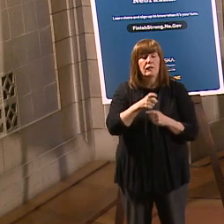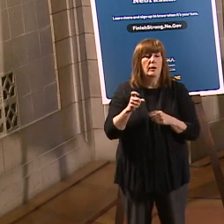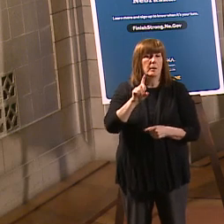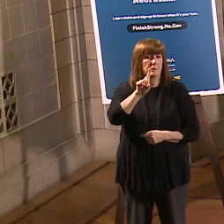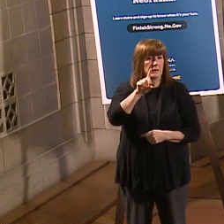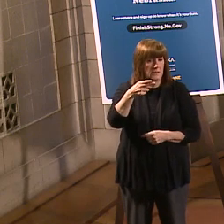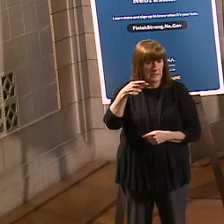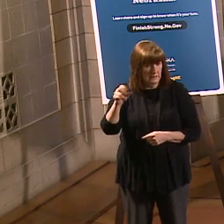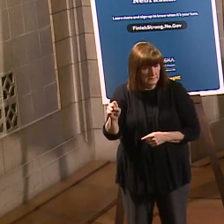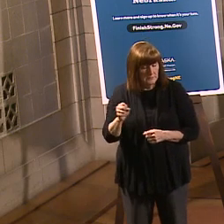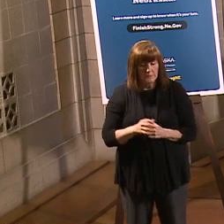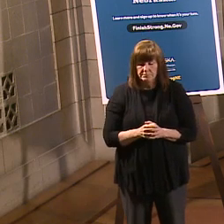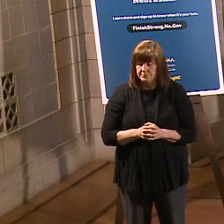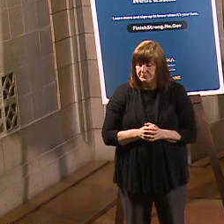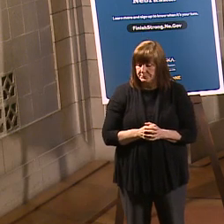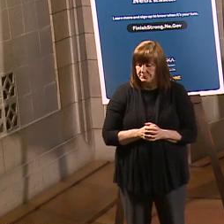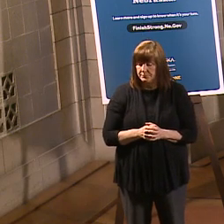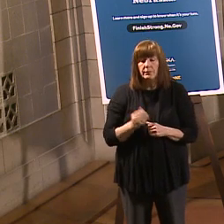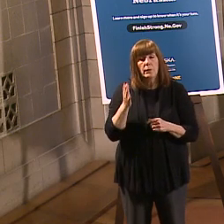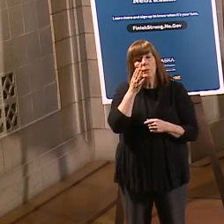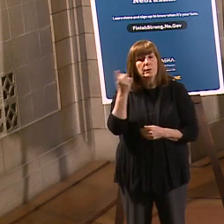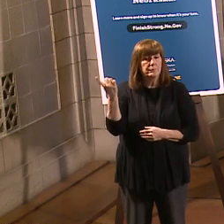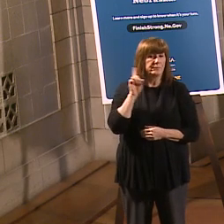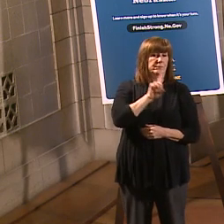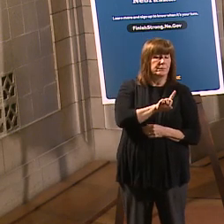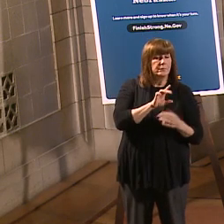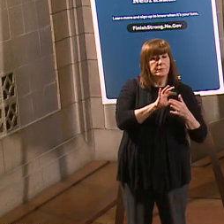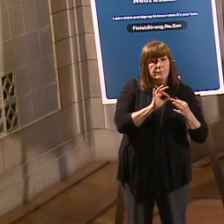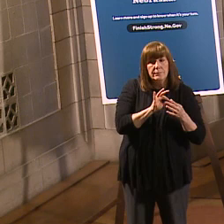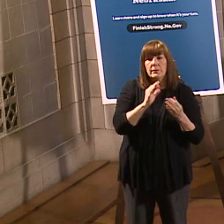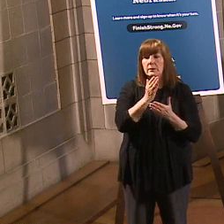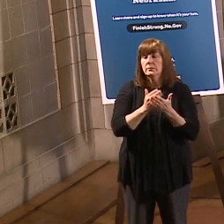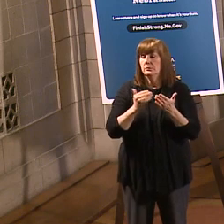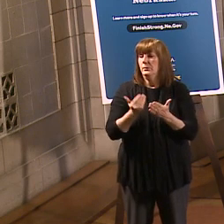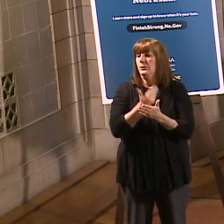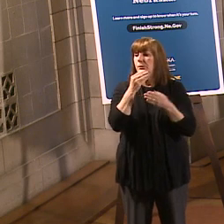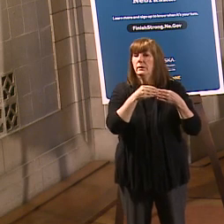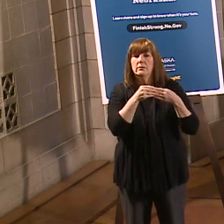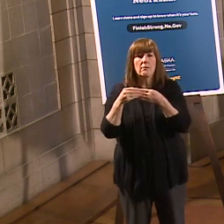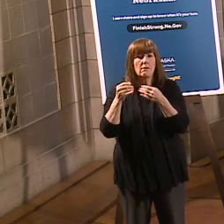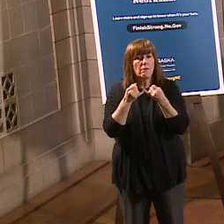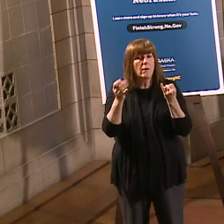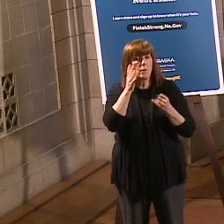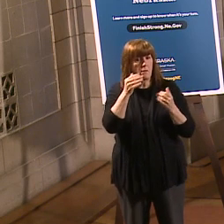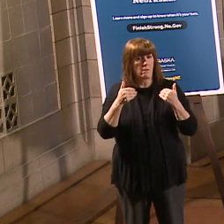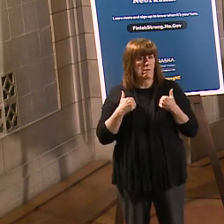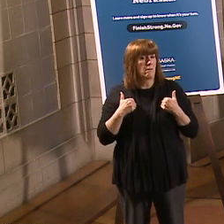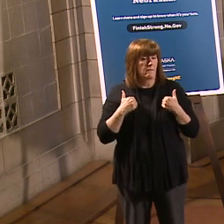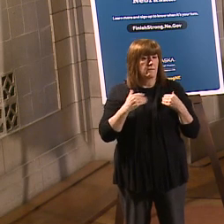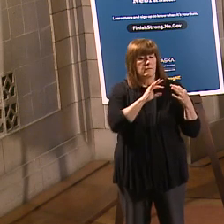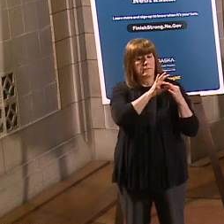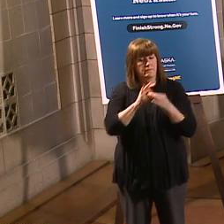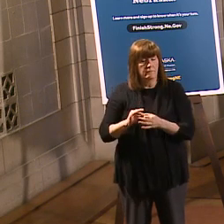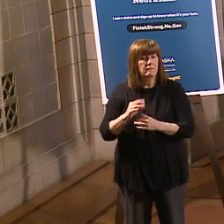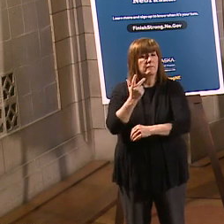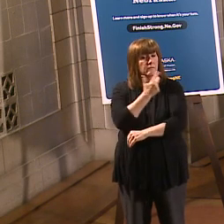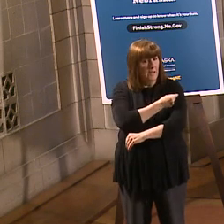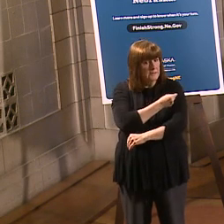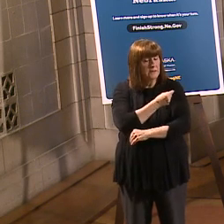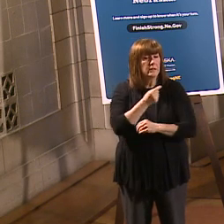Department of Health and Human Services. She's going to come up and talk about some of the new guidelines we're going to have with regard to